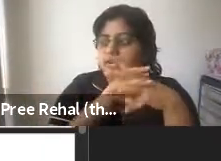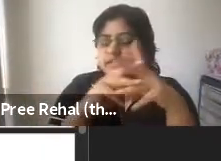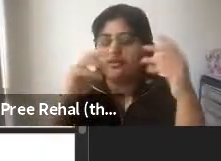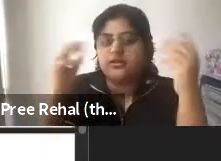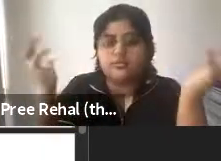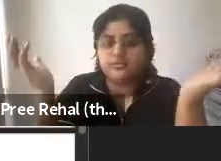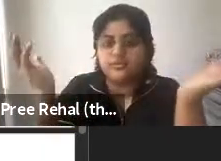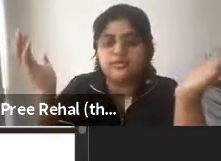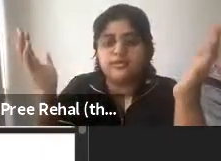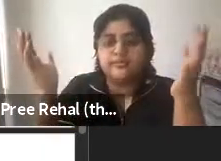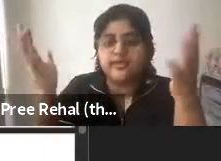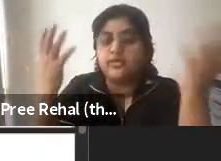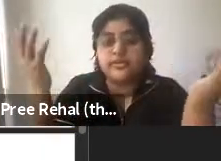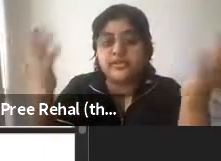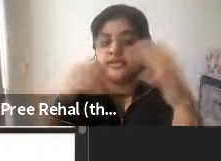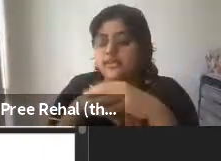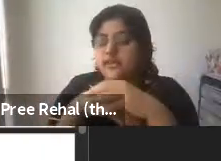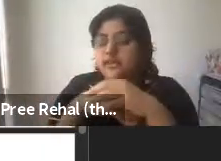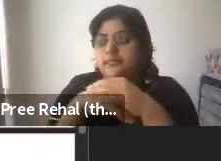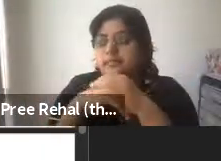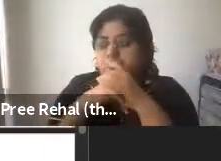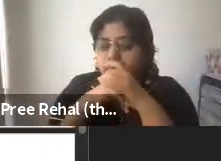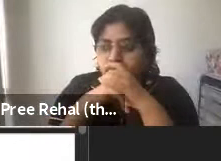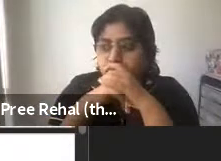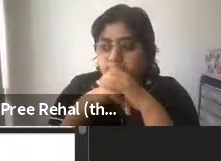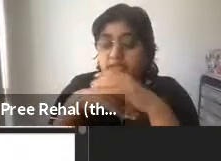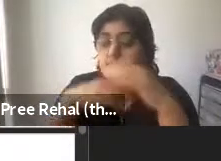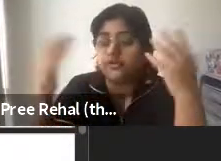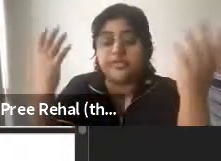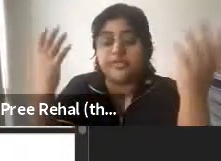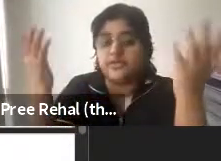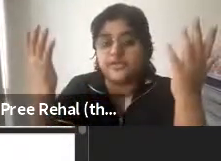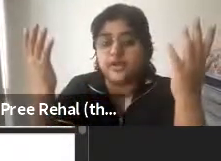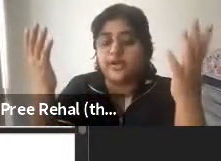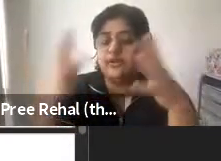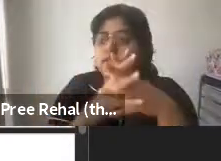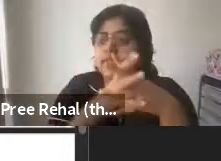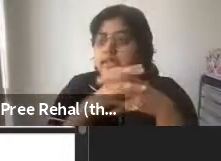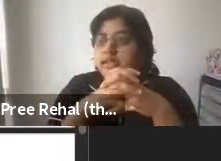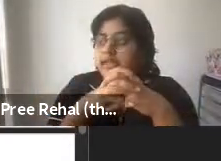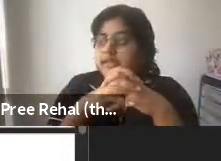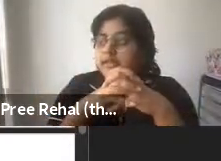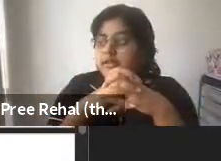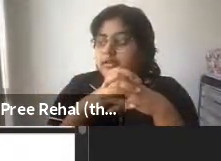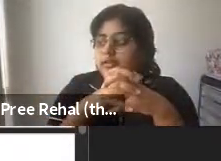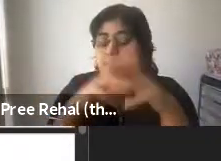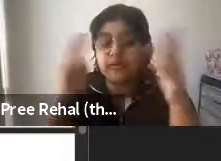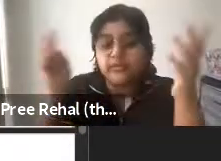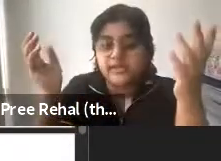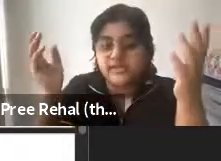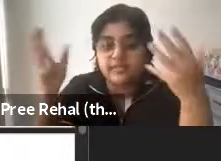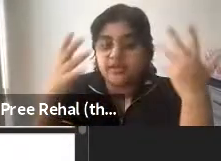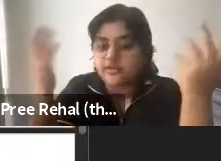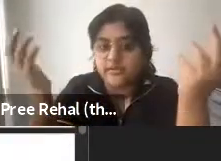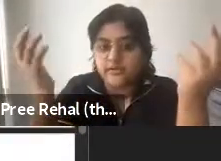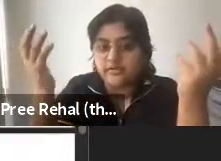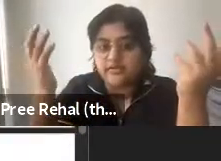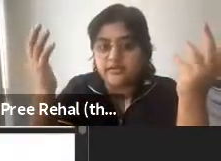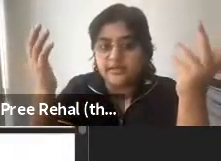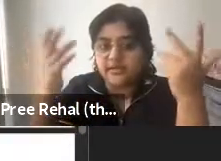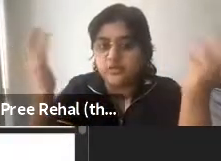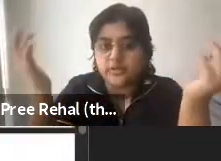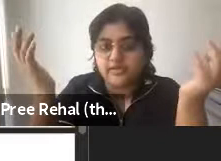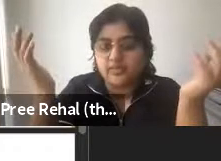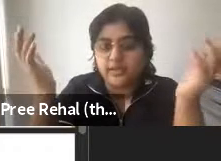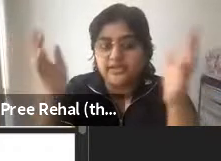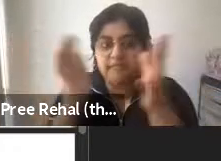I had just gotten comfortable in my queerness like not too many years prior. And so there I was, a baby queer